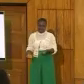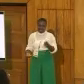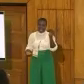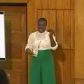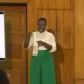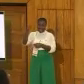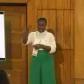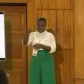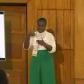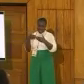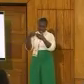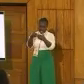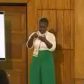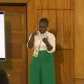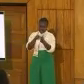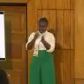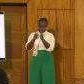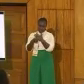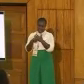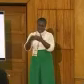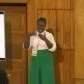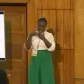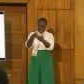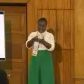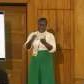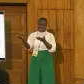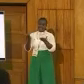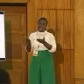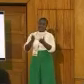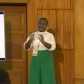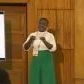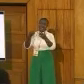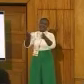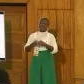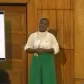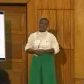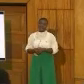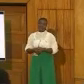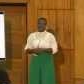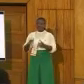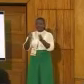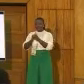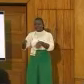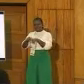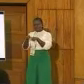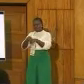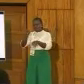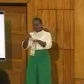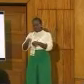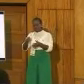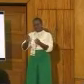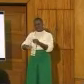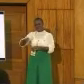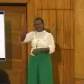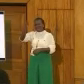led implementation and led service delivery, and that also contributed to the high impact of this